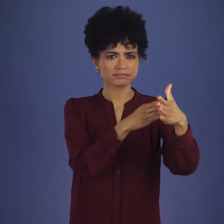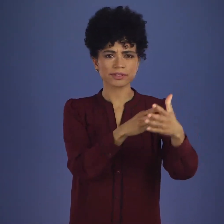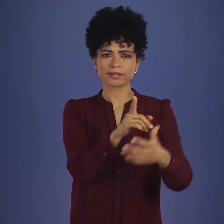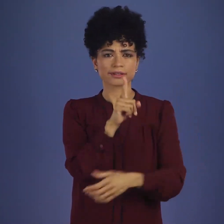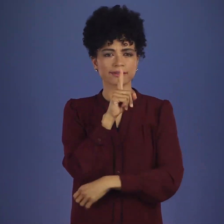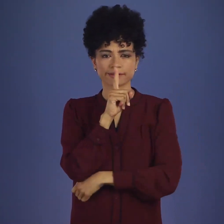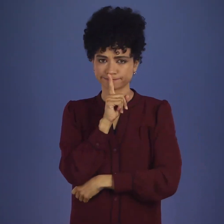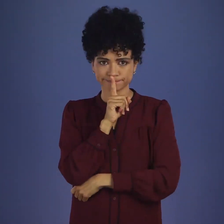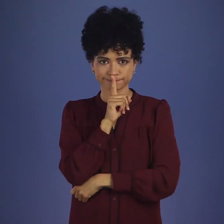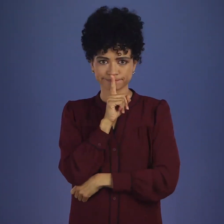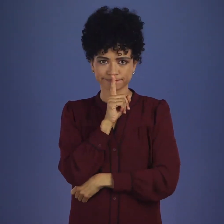into public controversy.